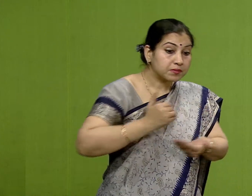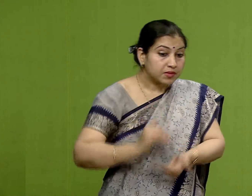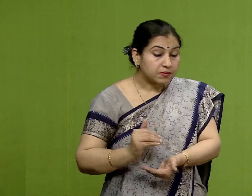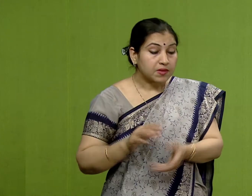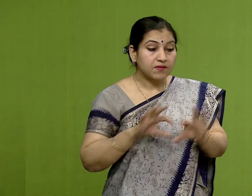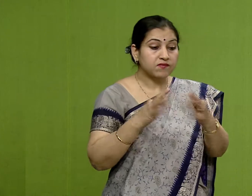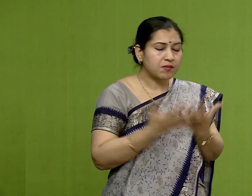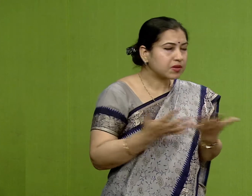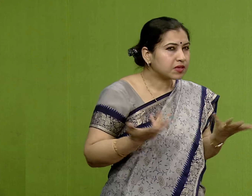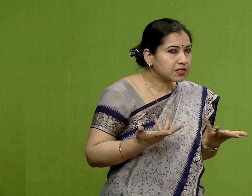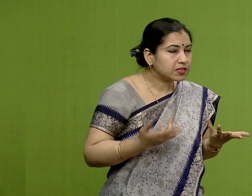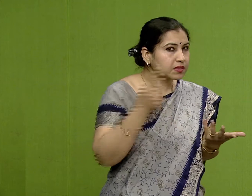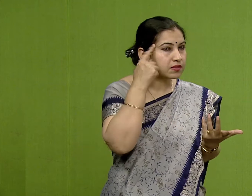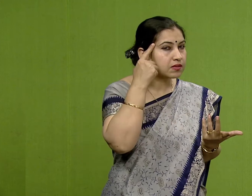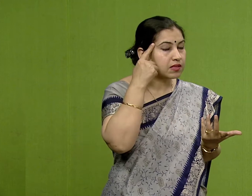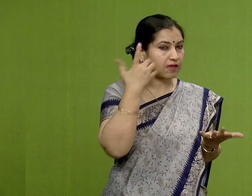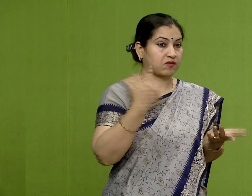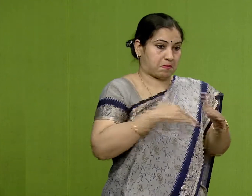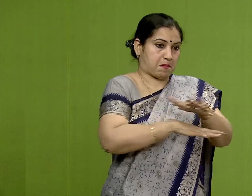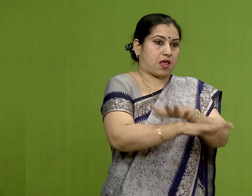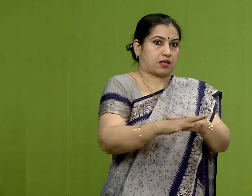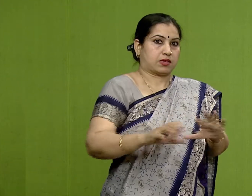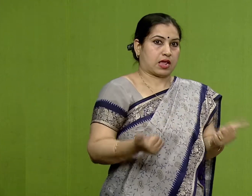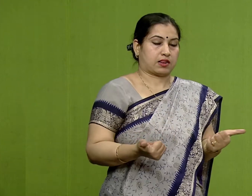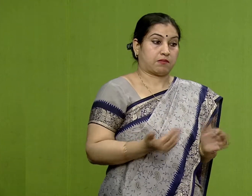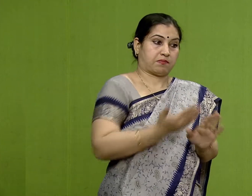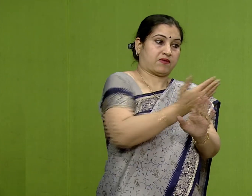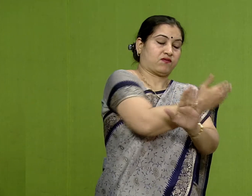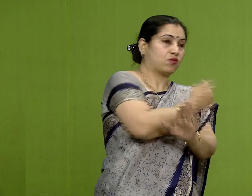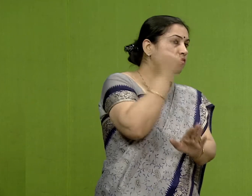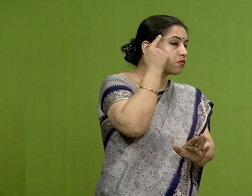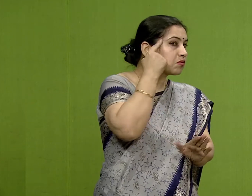family can be planned well in advance.